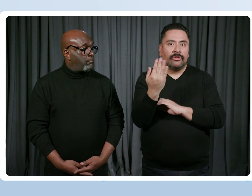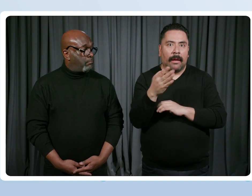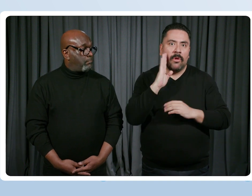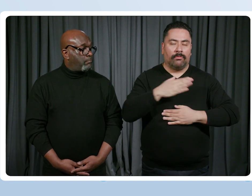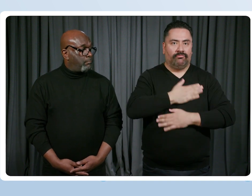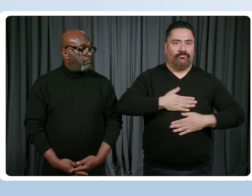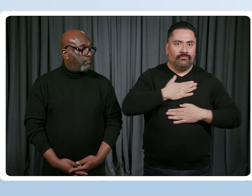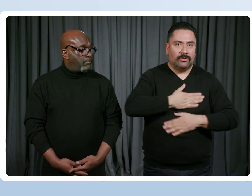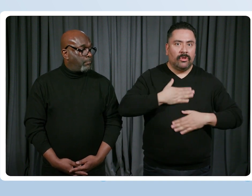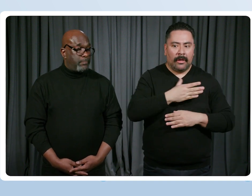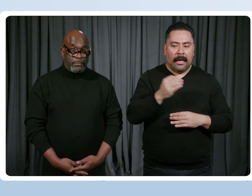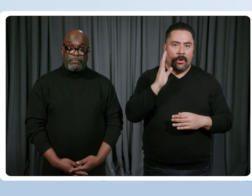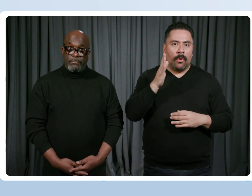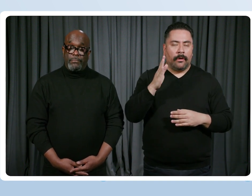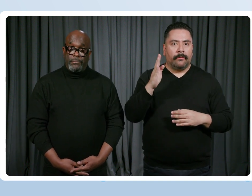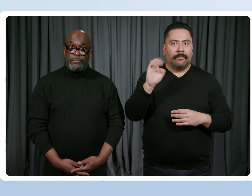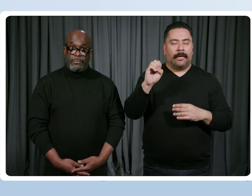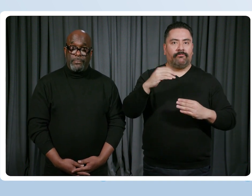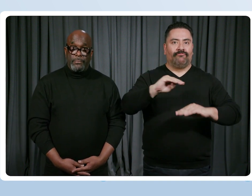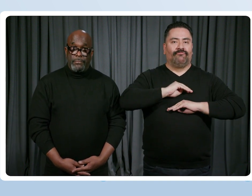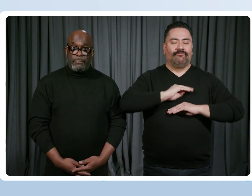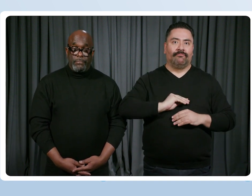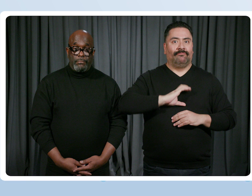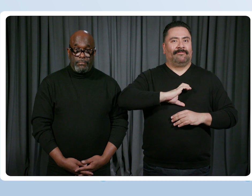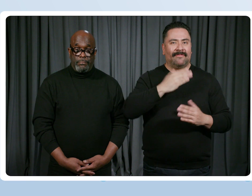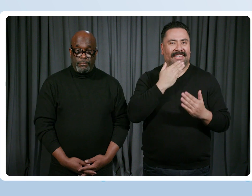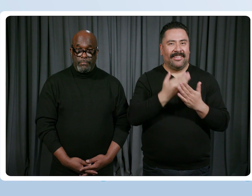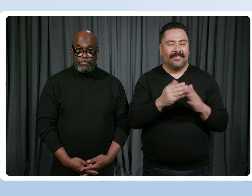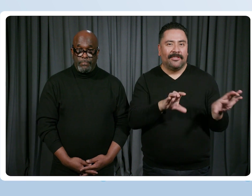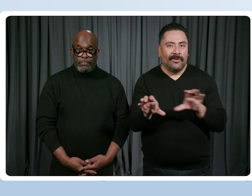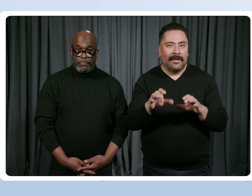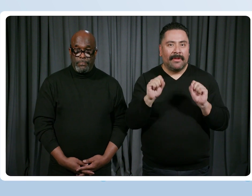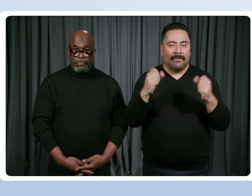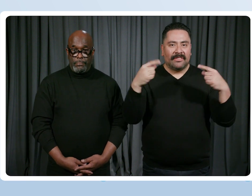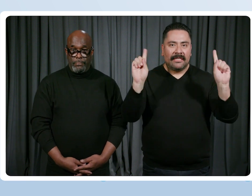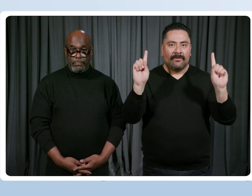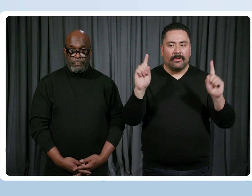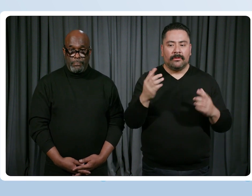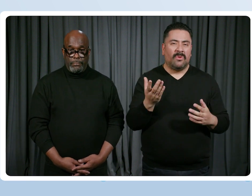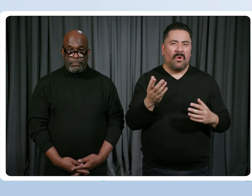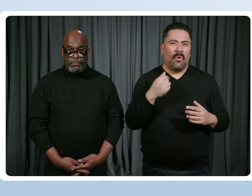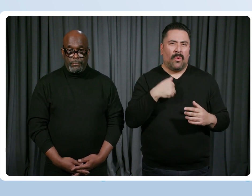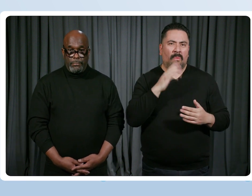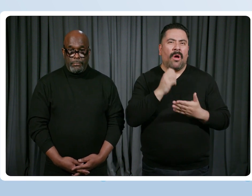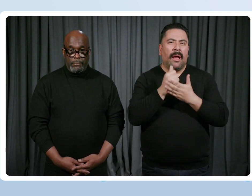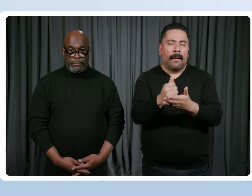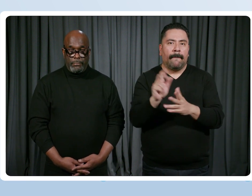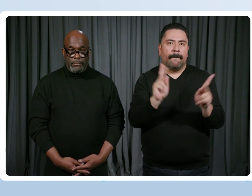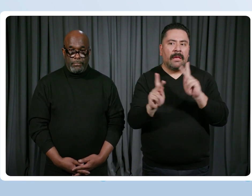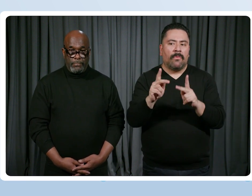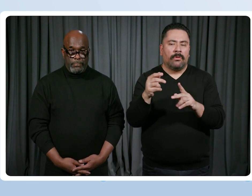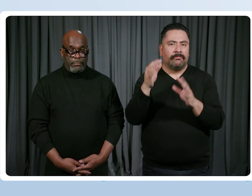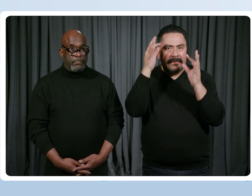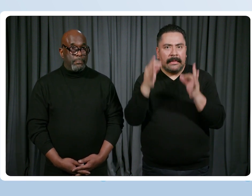to enjoy and are going to be something that they're going to feel good about doing and be able to be successful at. So we will help people make